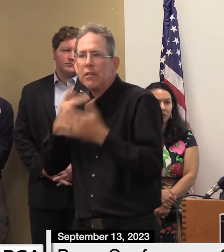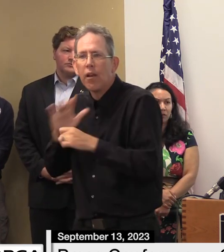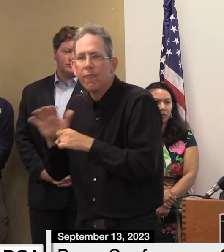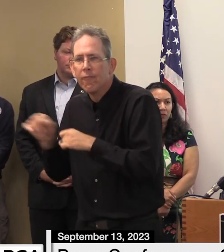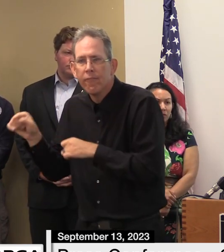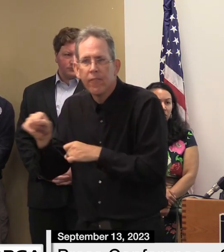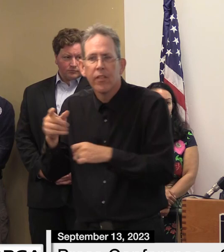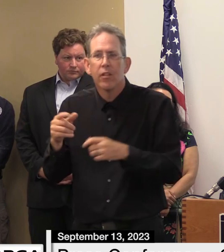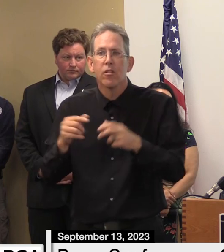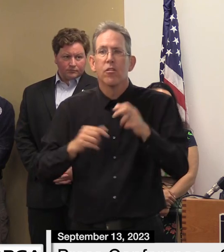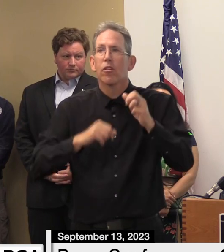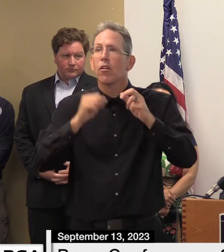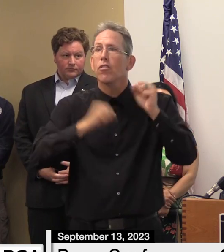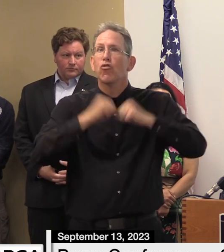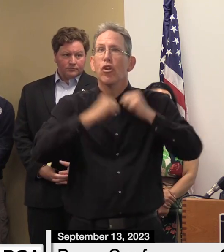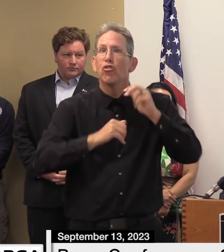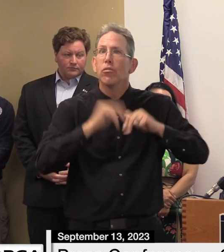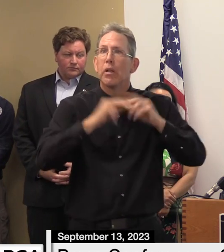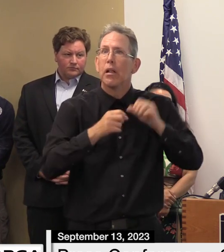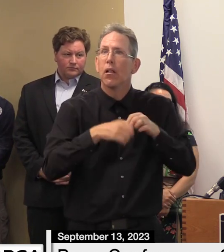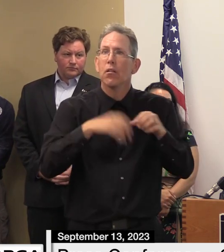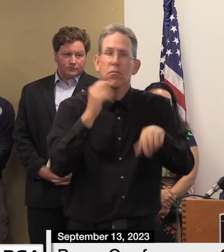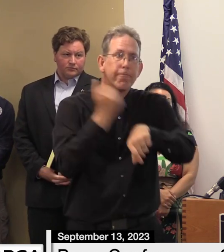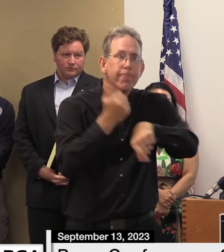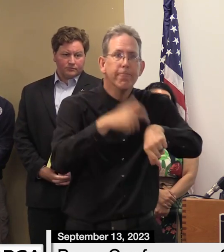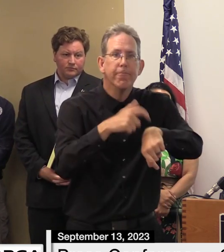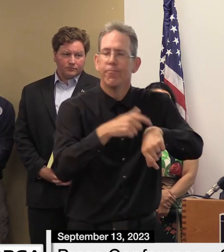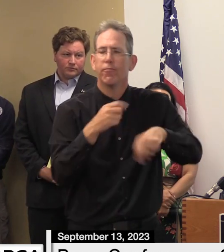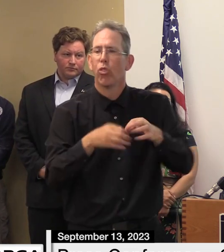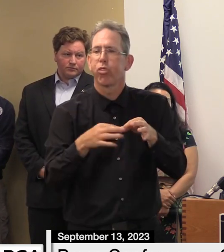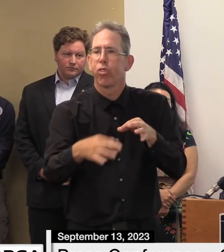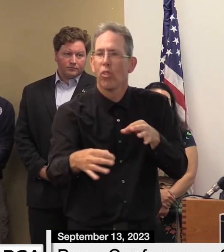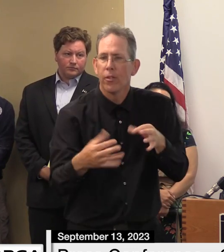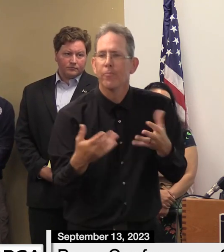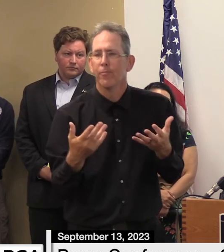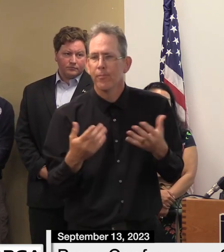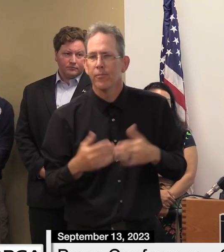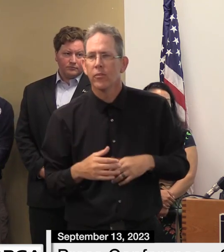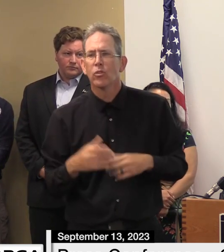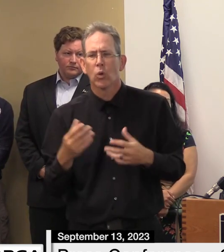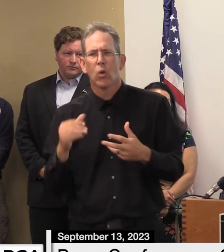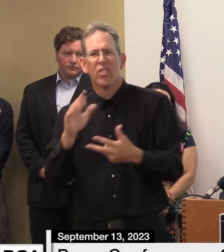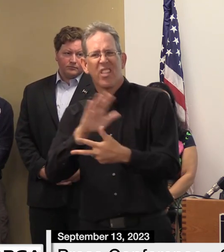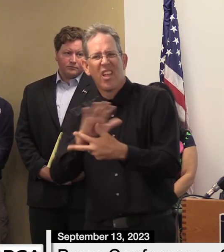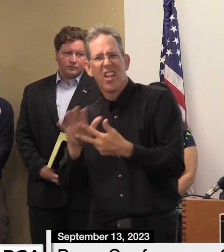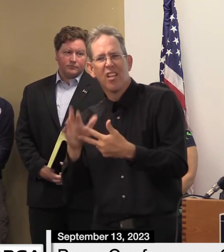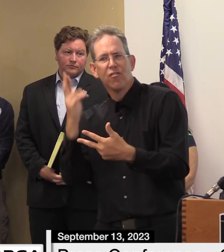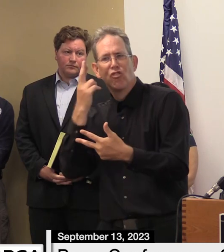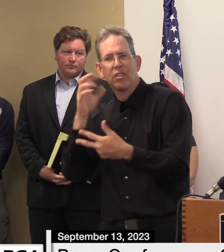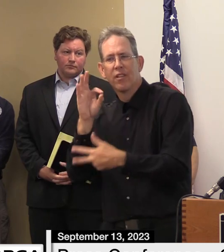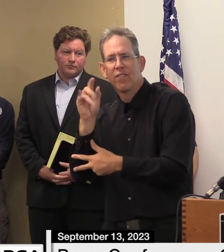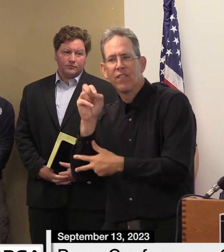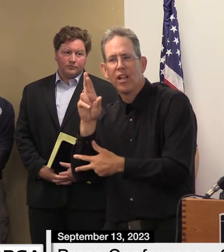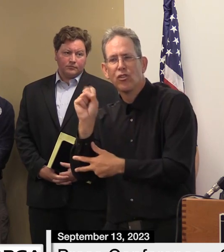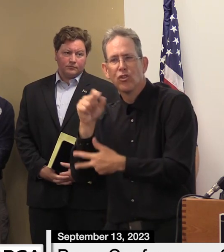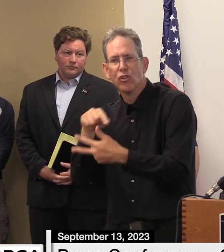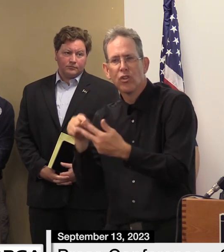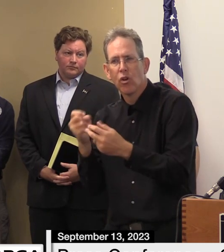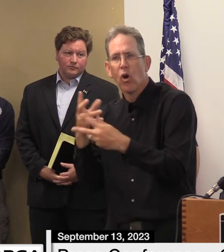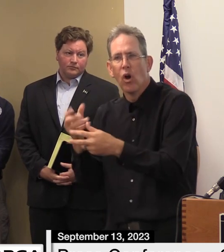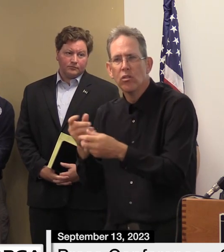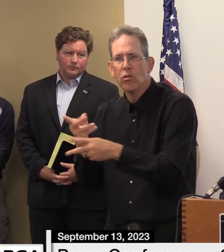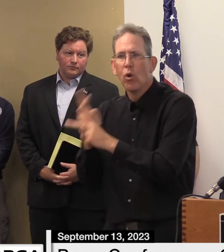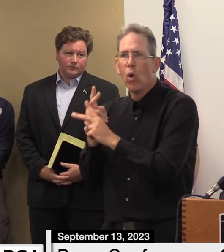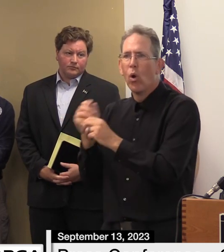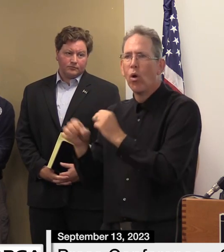longer to get housing built, and therefore there's longer carrying costs, and construction loans have to be out longer and all